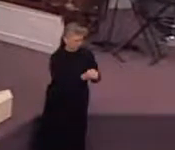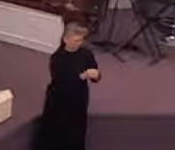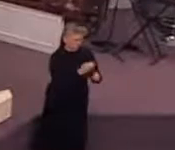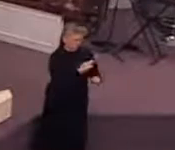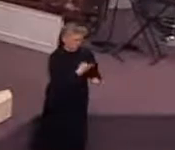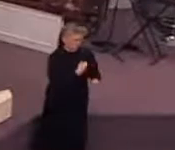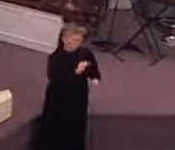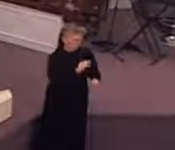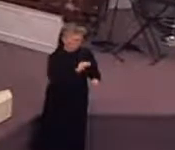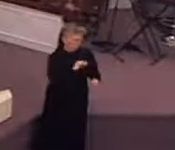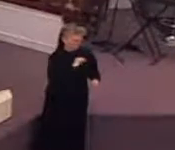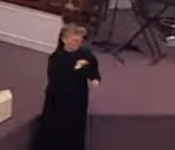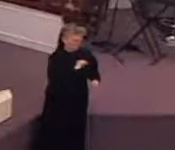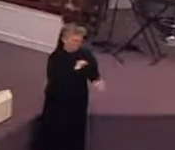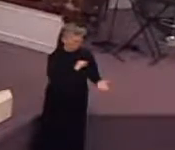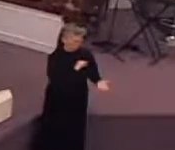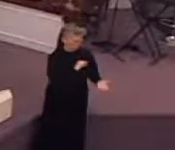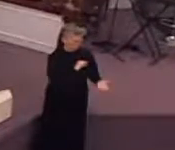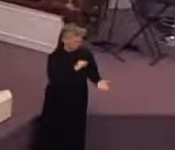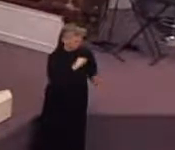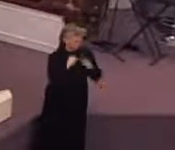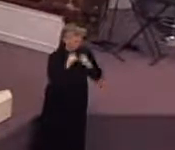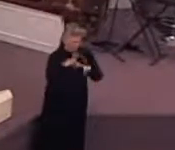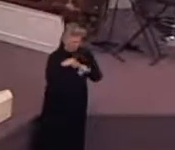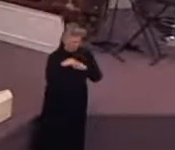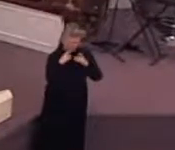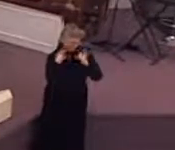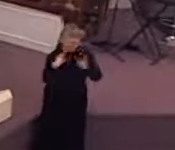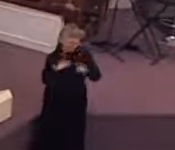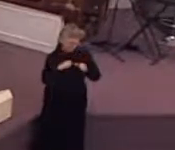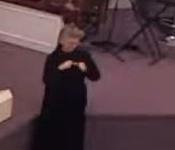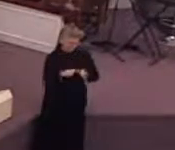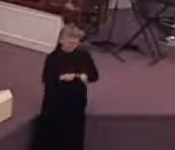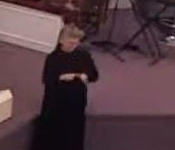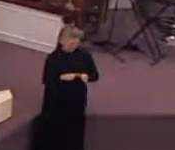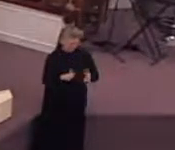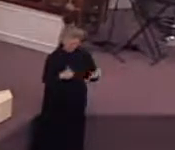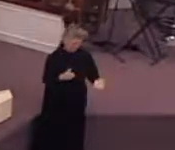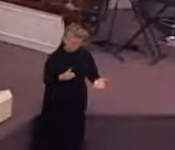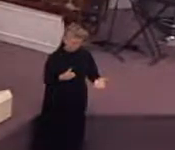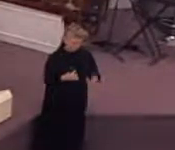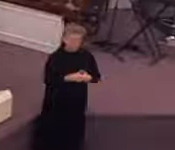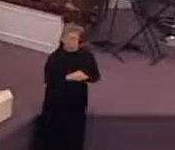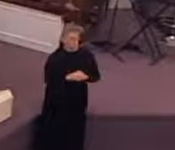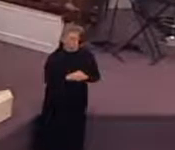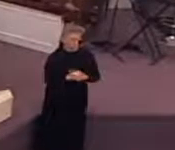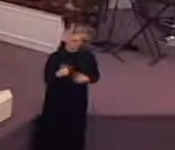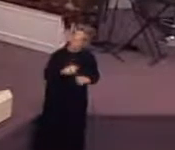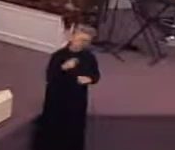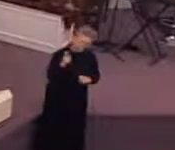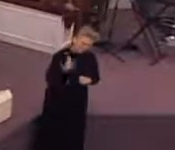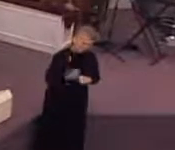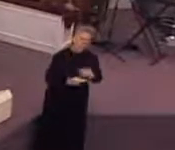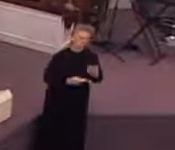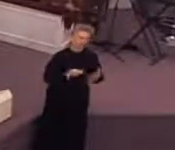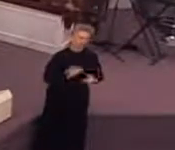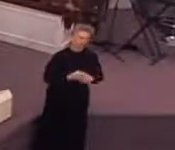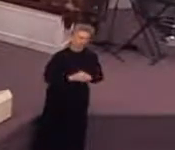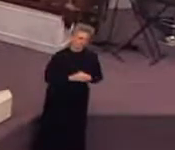there are just immoral lifestyles, amen, that are continuing on. Amen. We need revival.